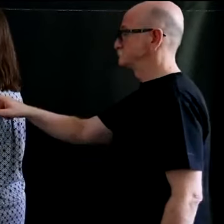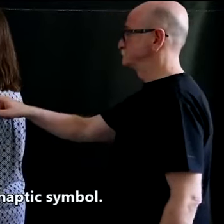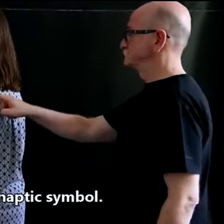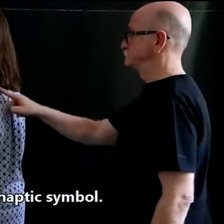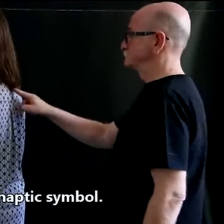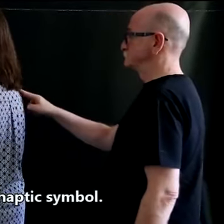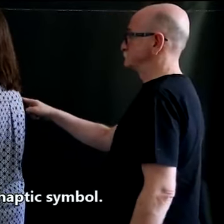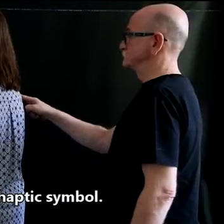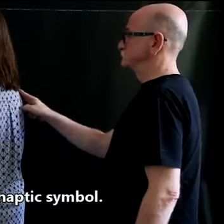and the haptic symbol.